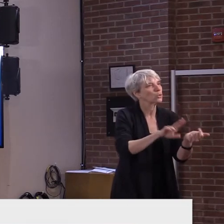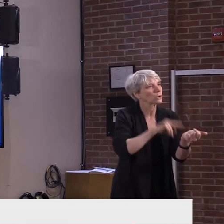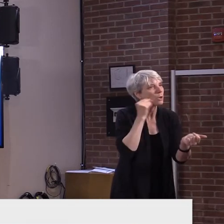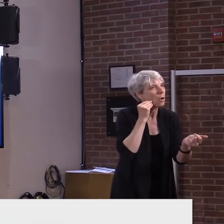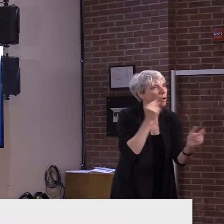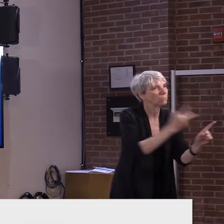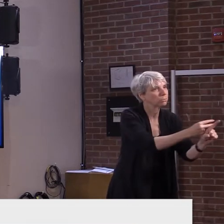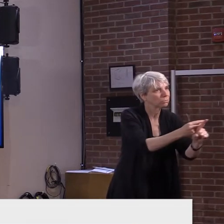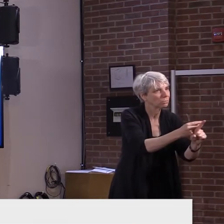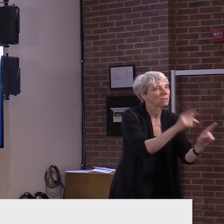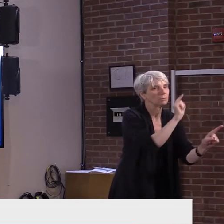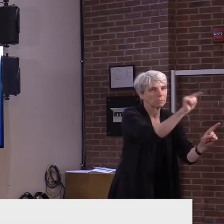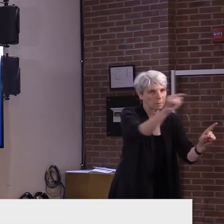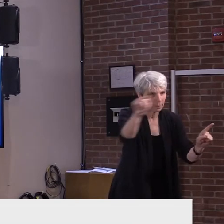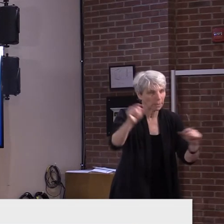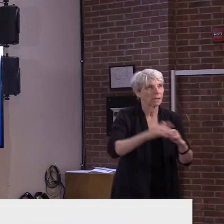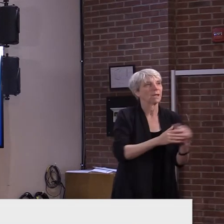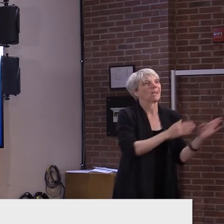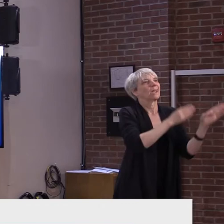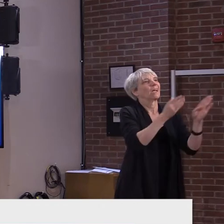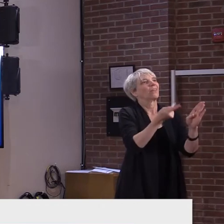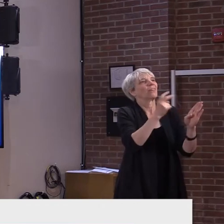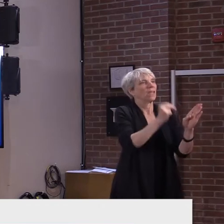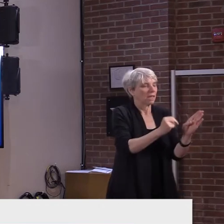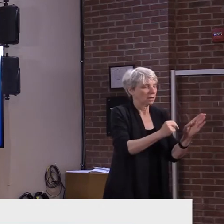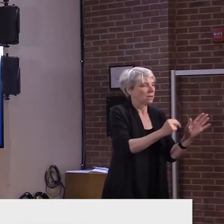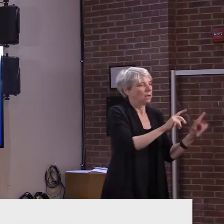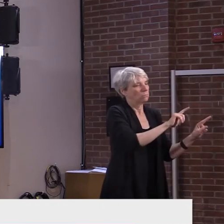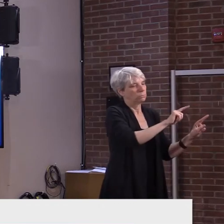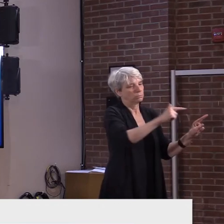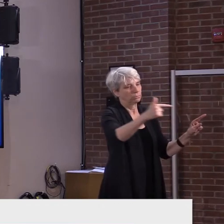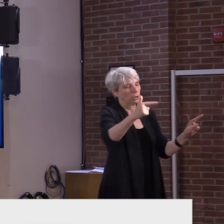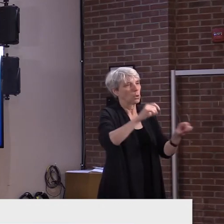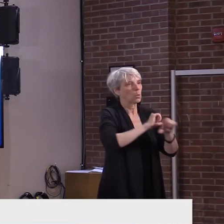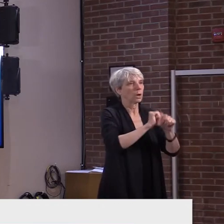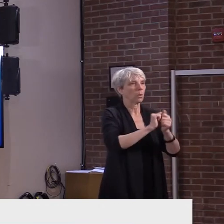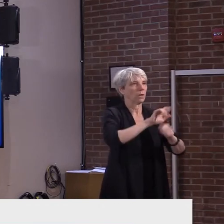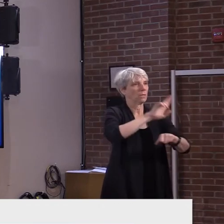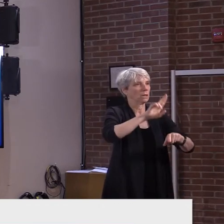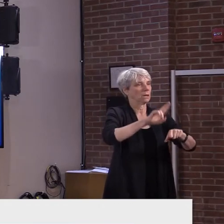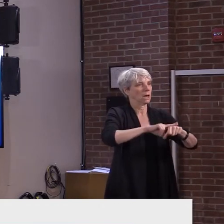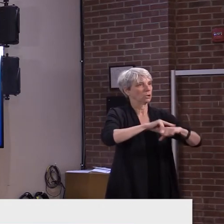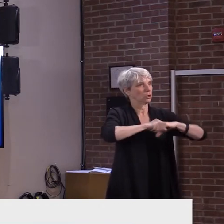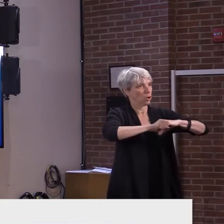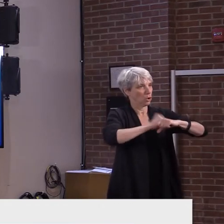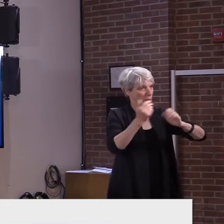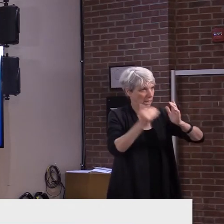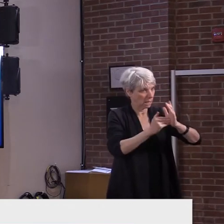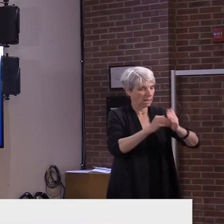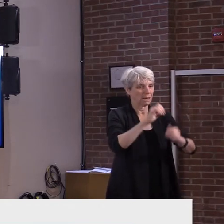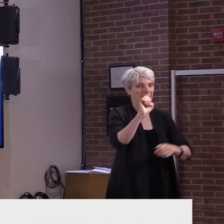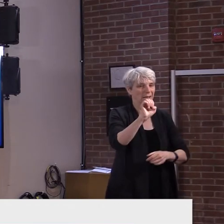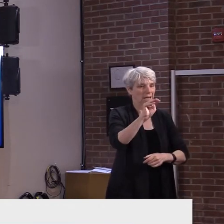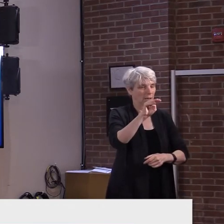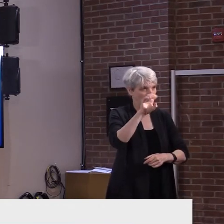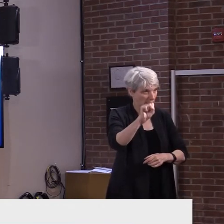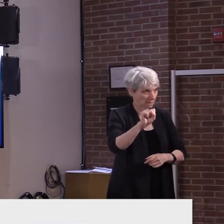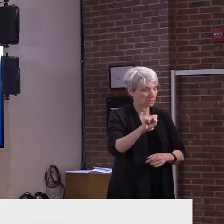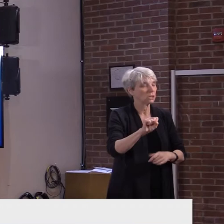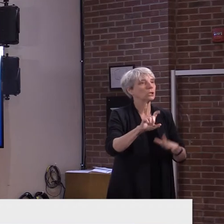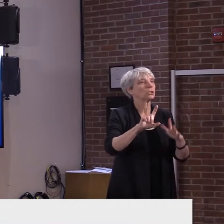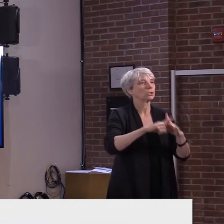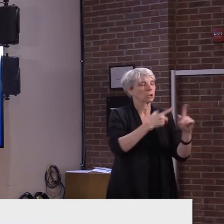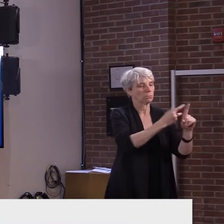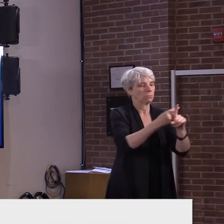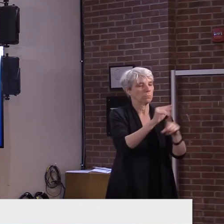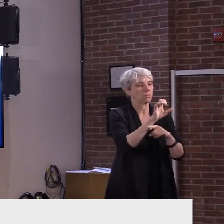variety of means working with the National Guard and EMS to provide booster